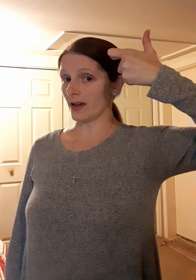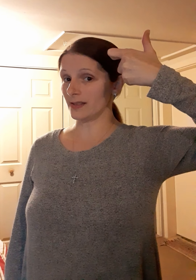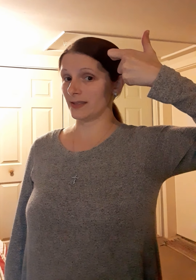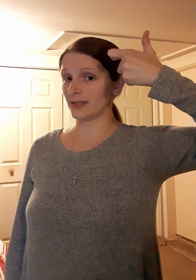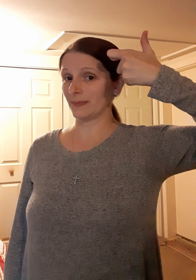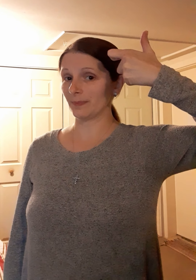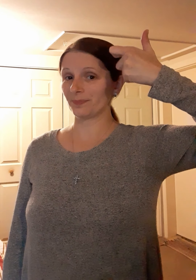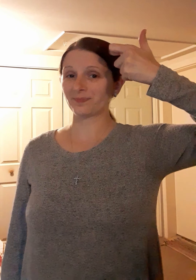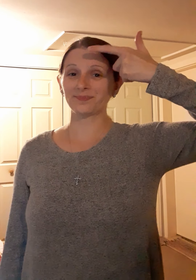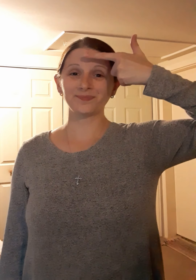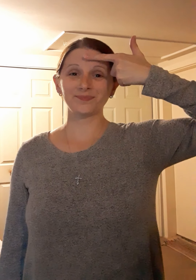Because.